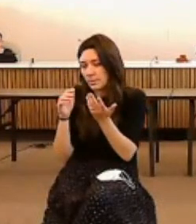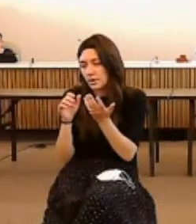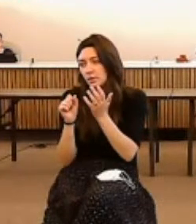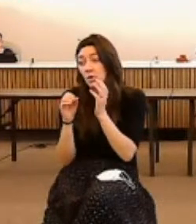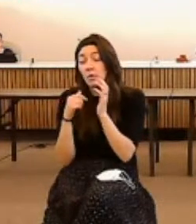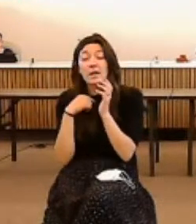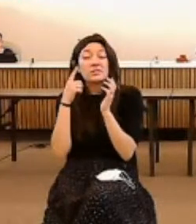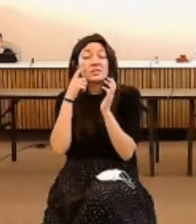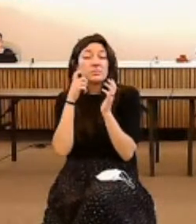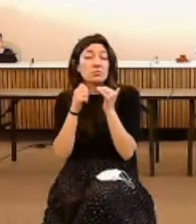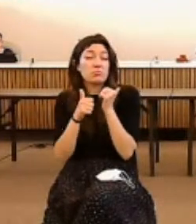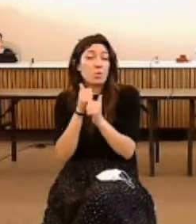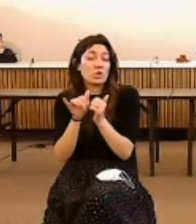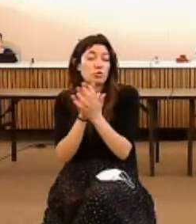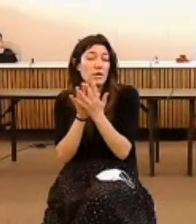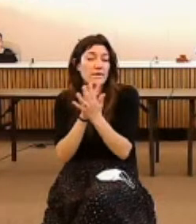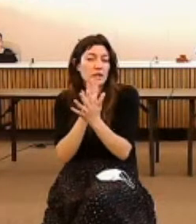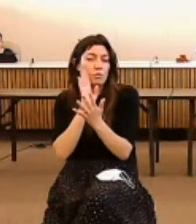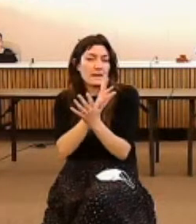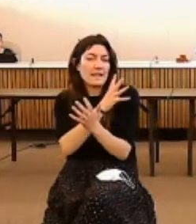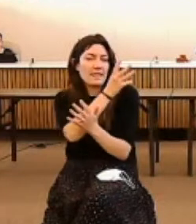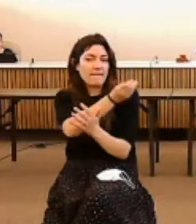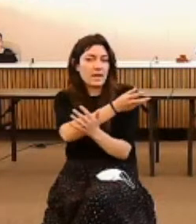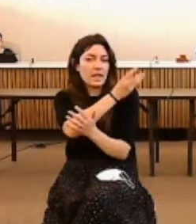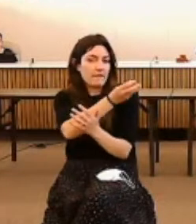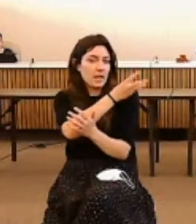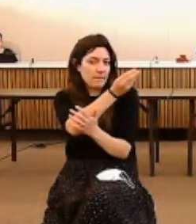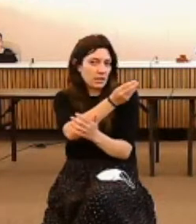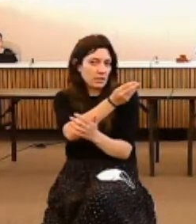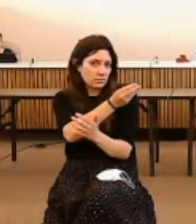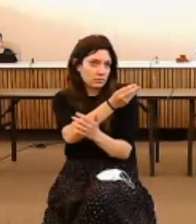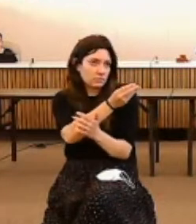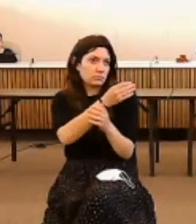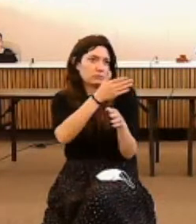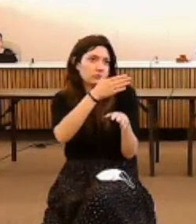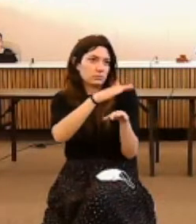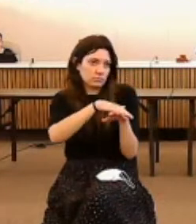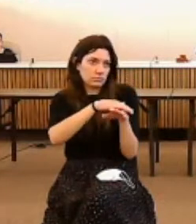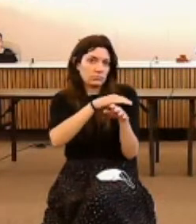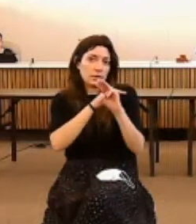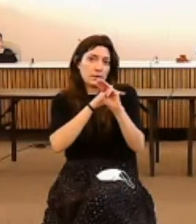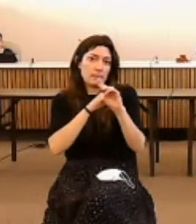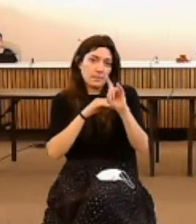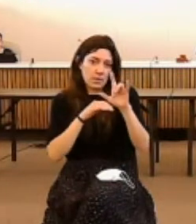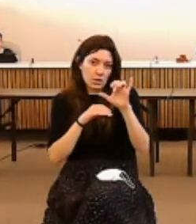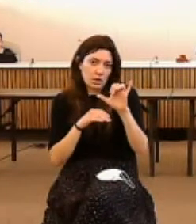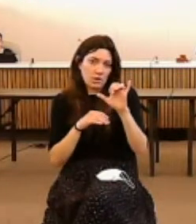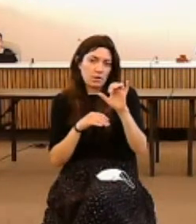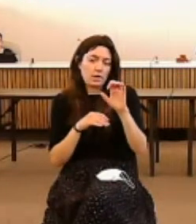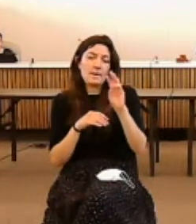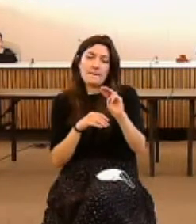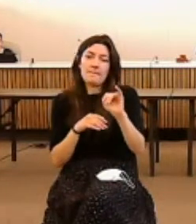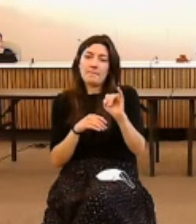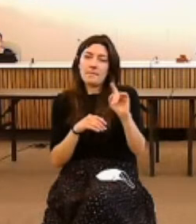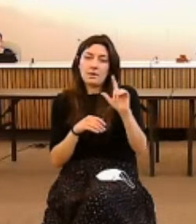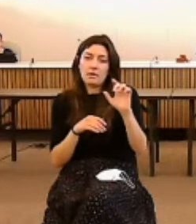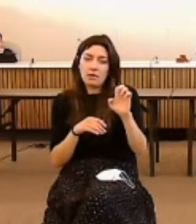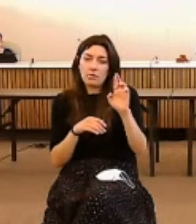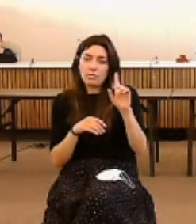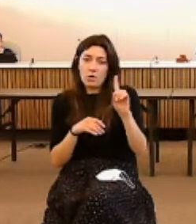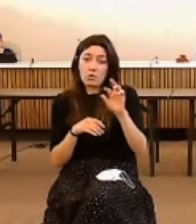of the traffic will be exiting out either Middle Road turning right or Erie Station turning